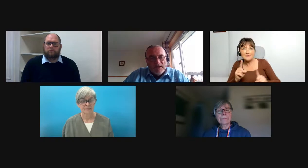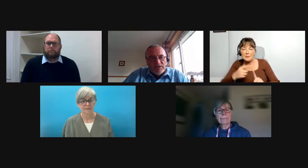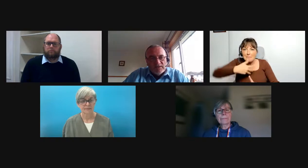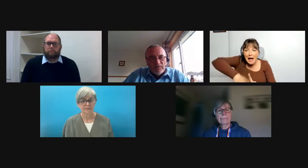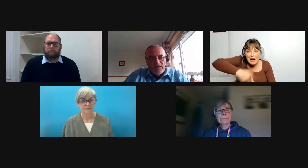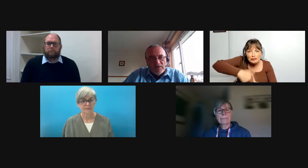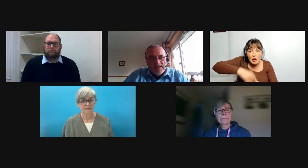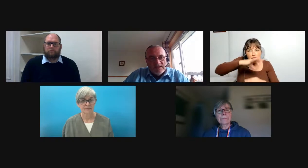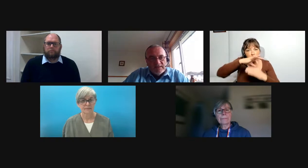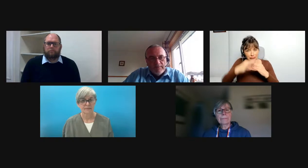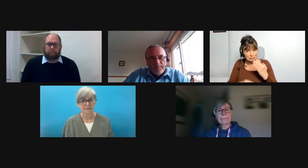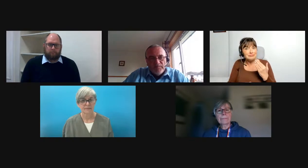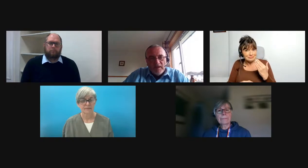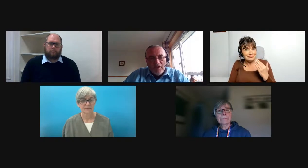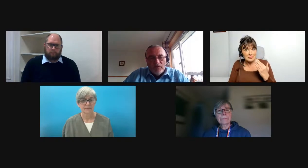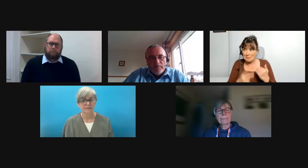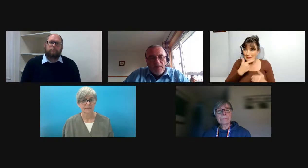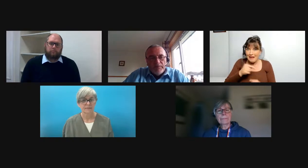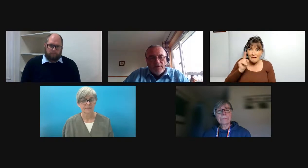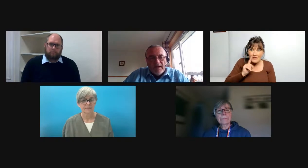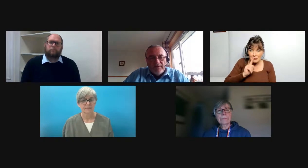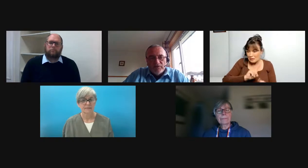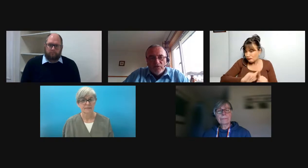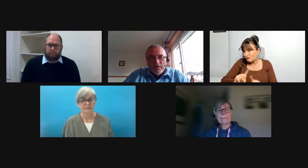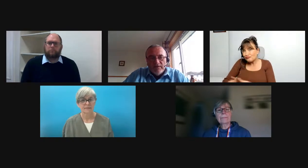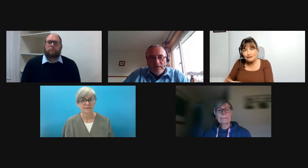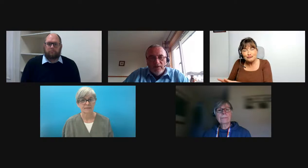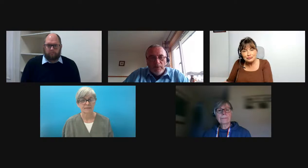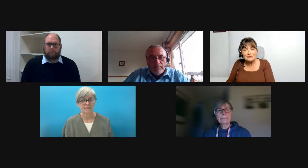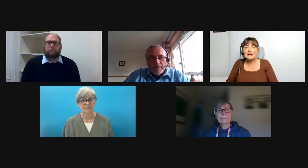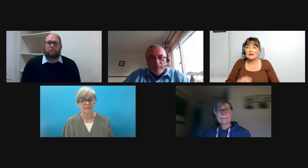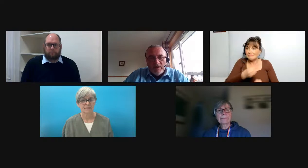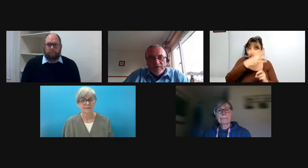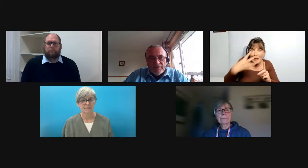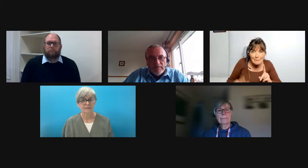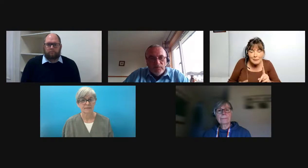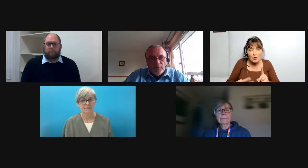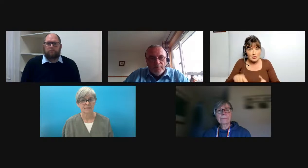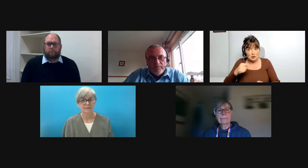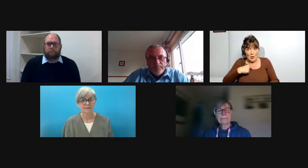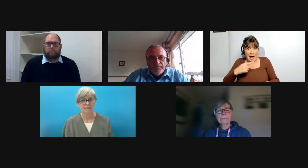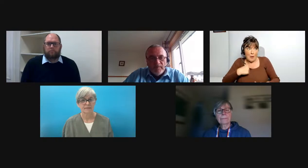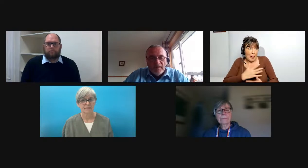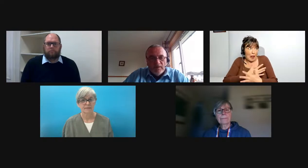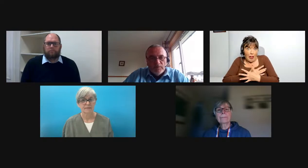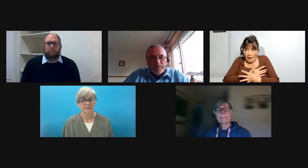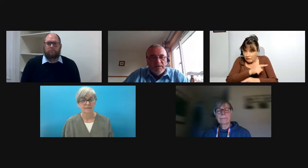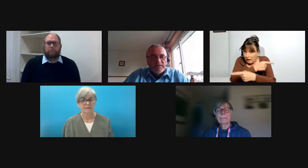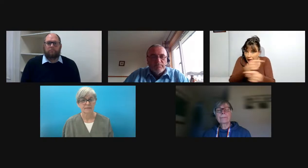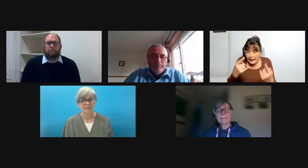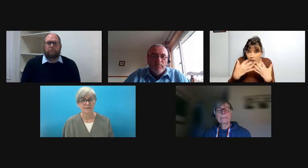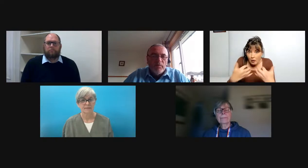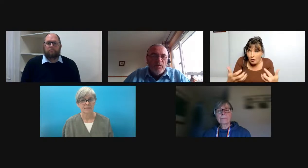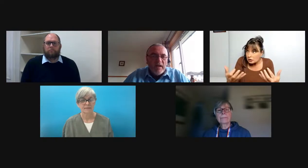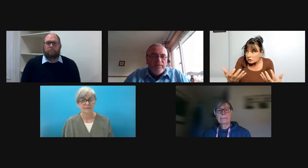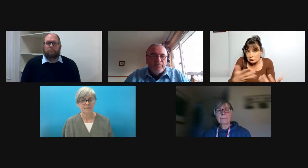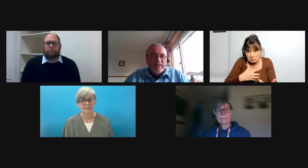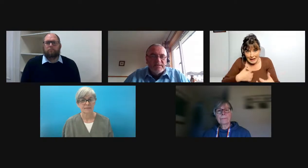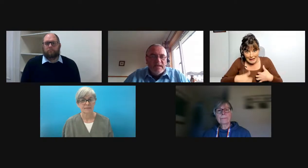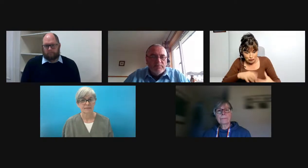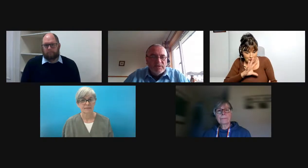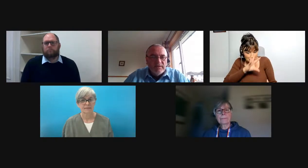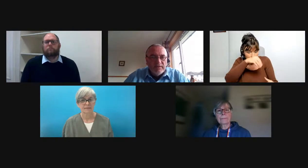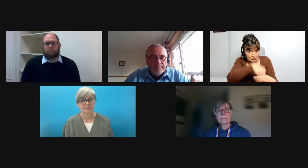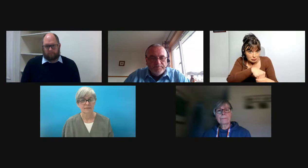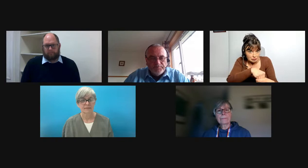have expressions of interest from people to either join the Public Partnership Forum, which meets about